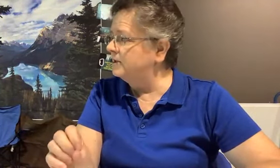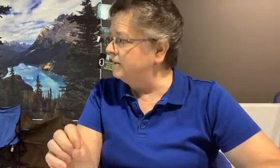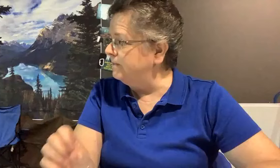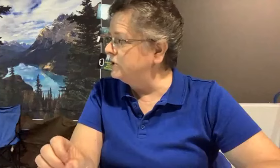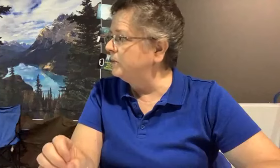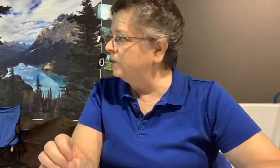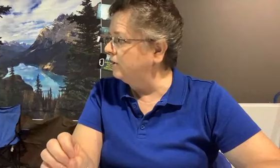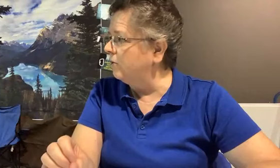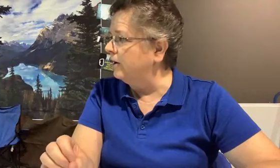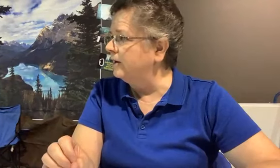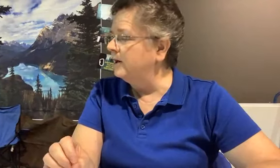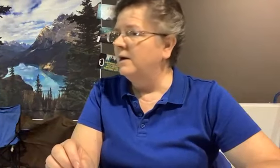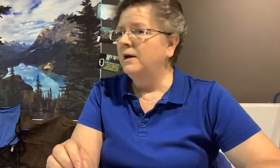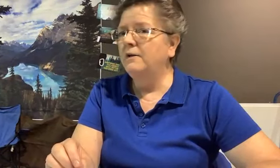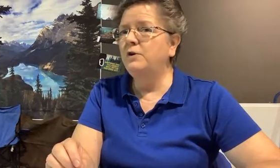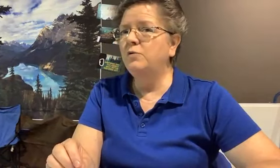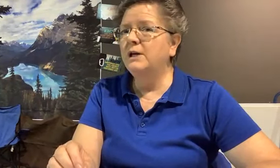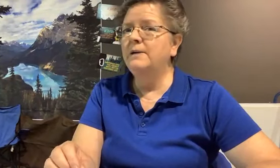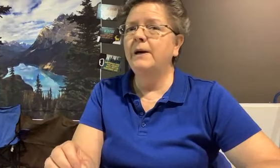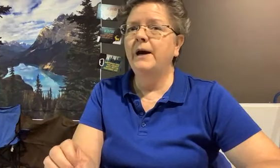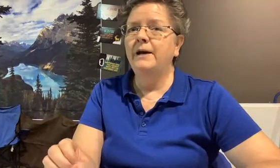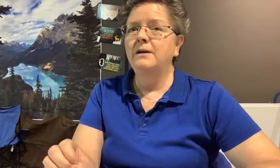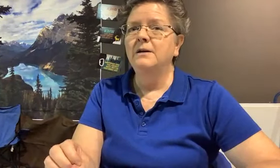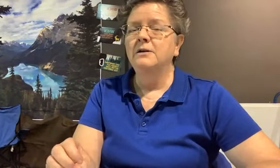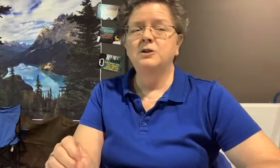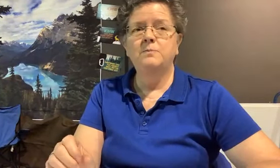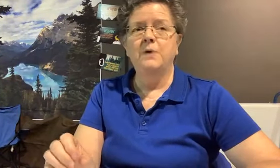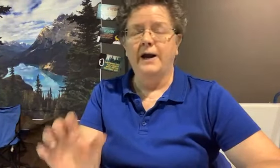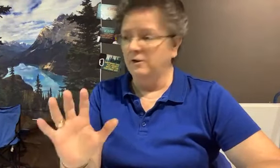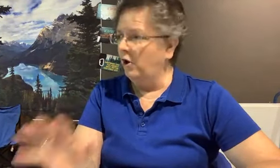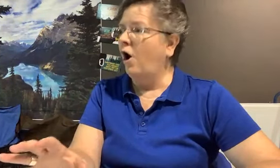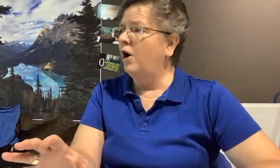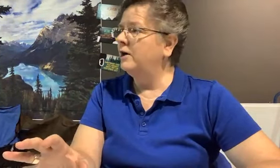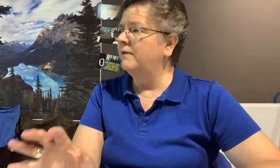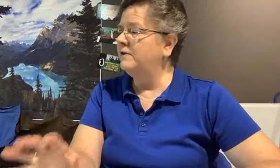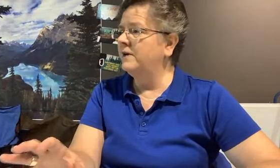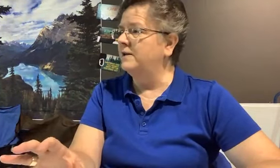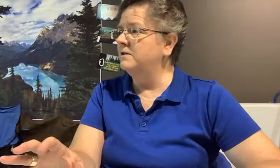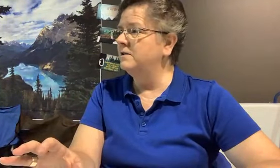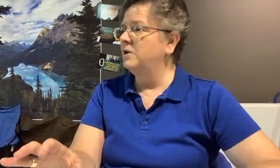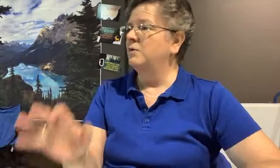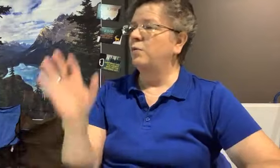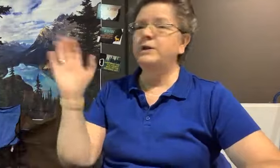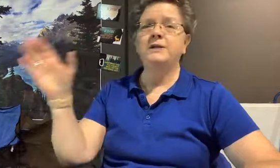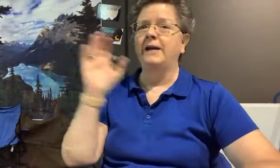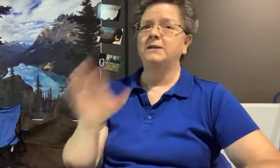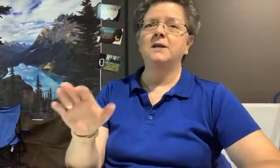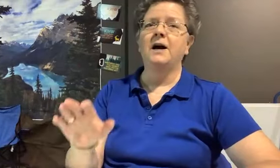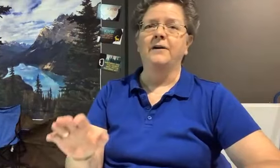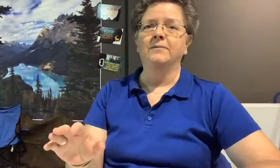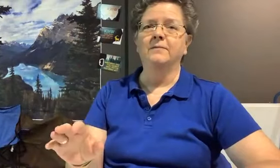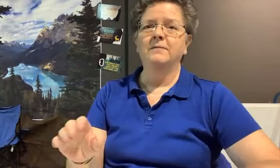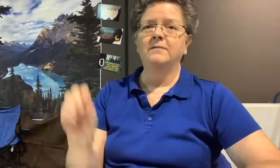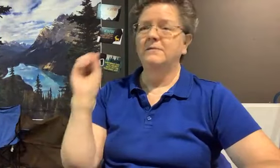is admissible in court if you keep a log of events with date and time.